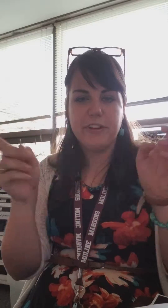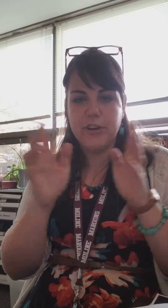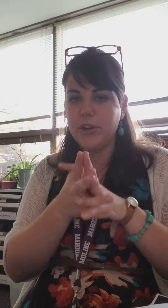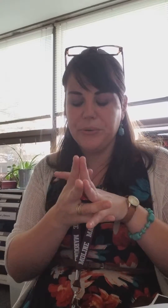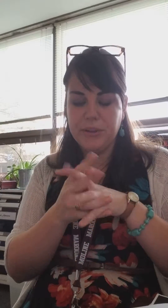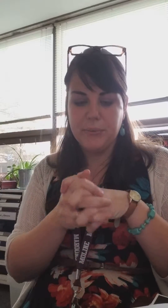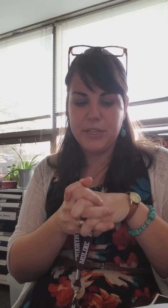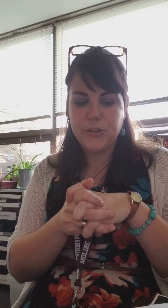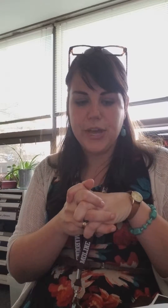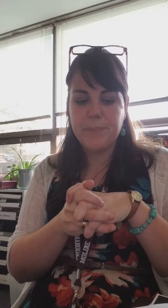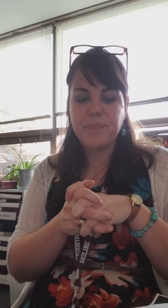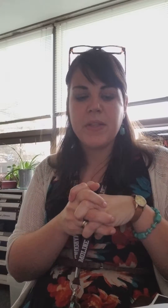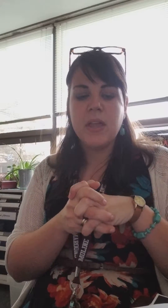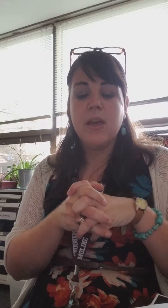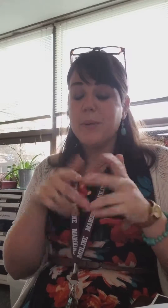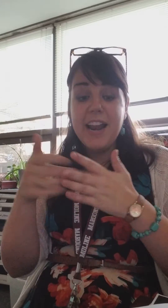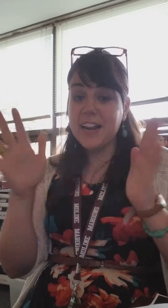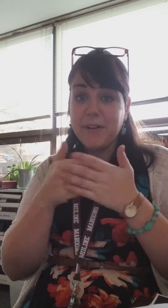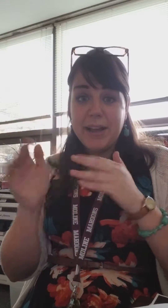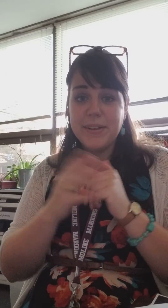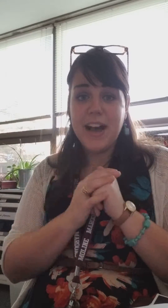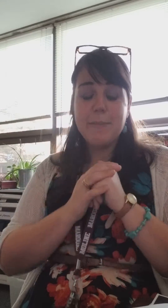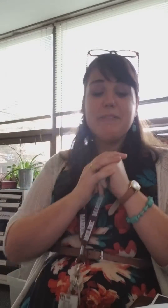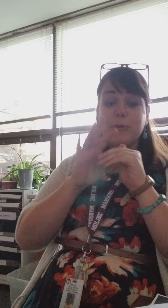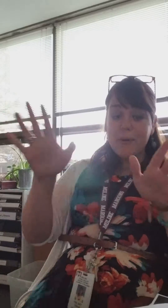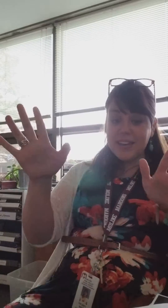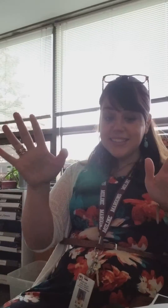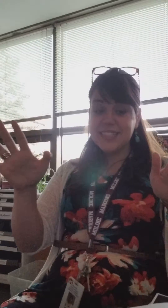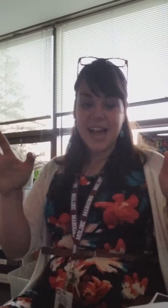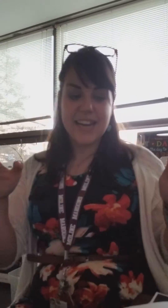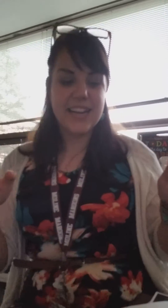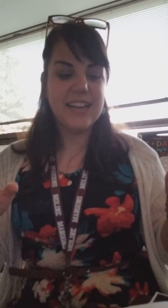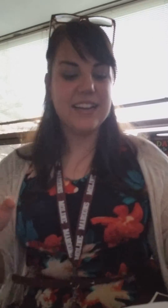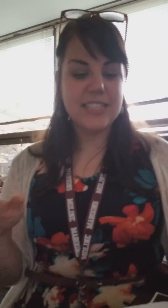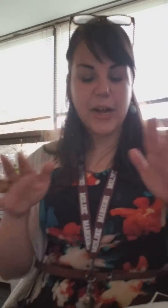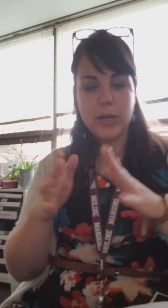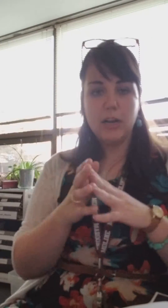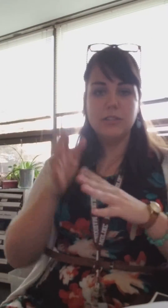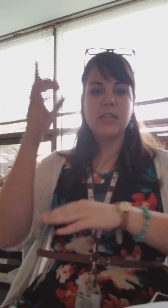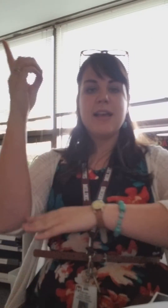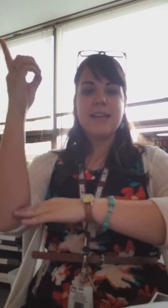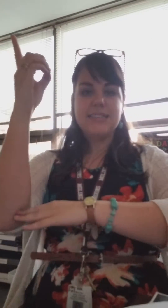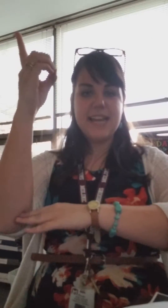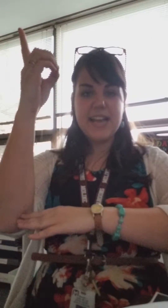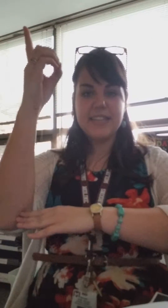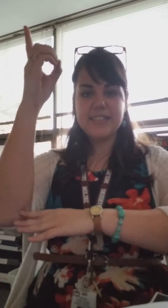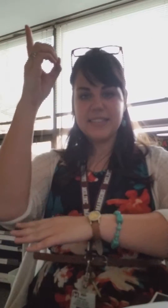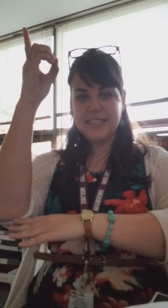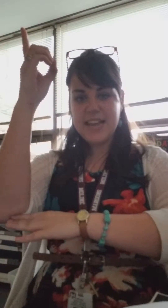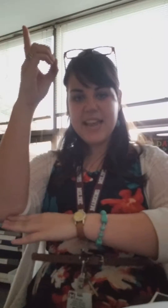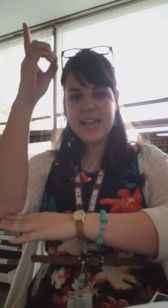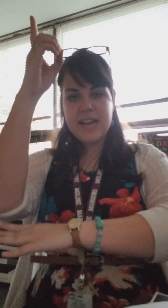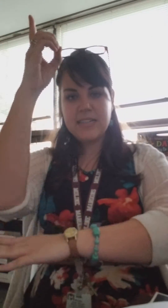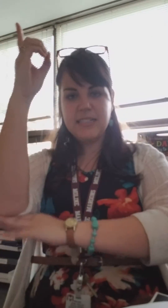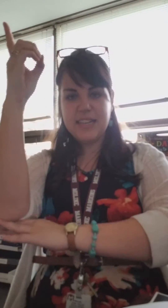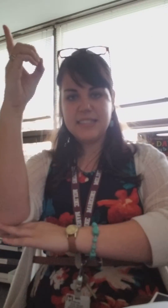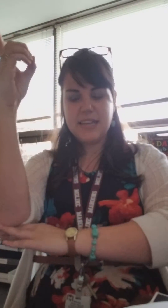you didn't really want to do that. But anyway, if you want to sign it, here's how it goes. Days is a D hand, and it's like a